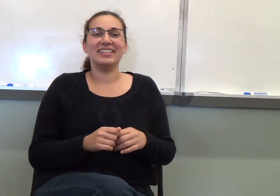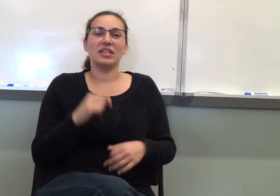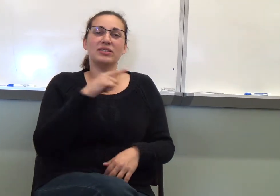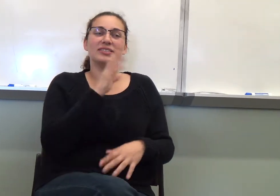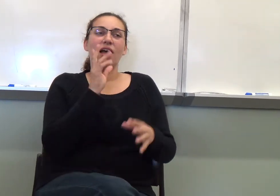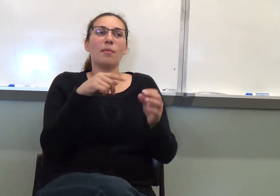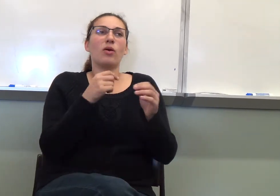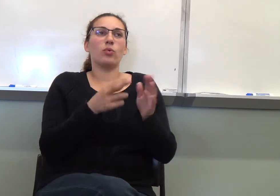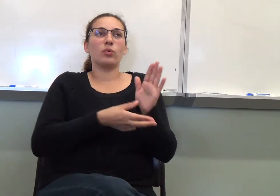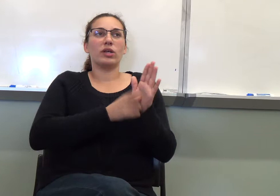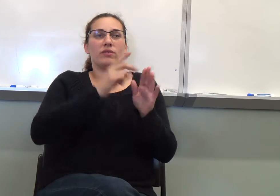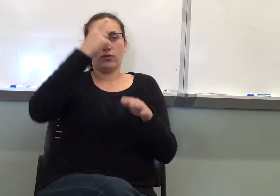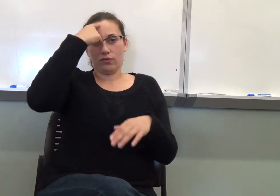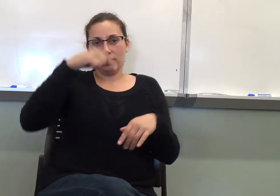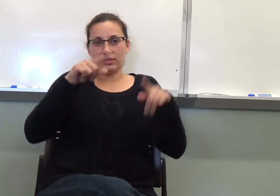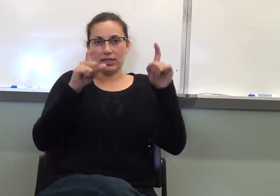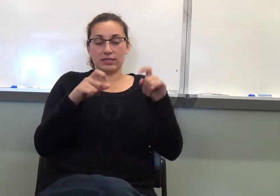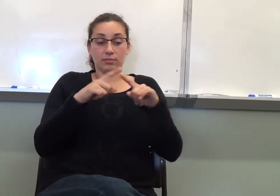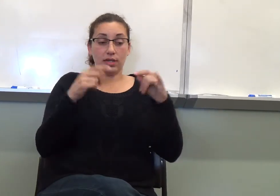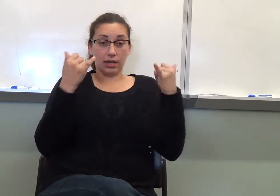So we are in section.